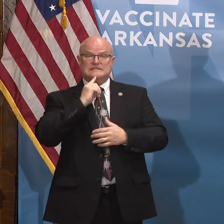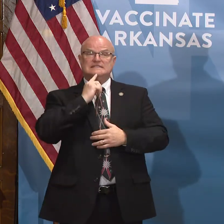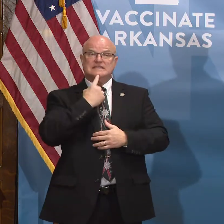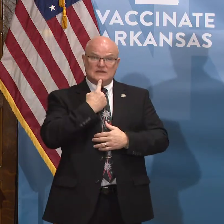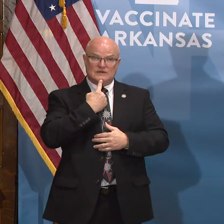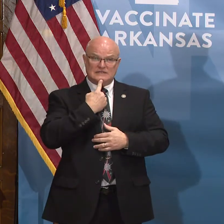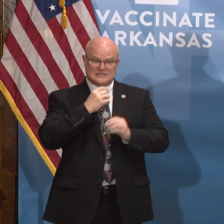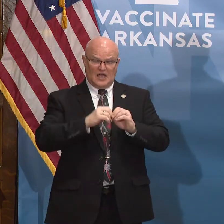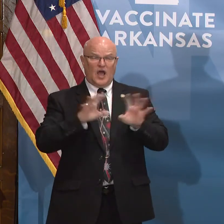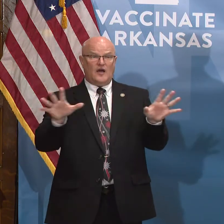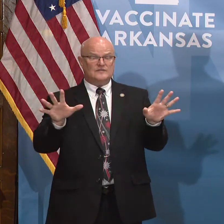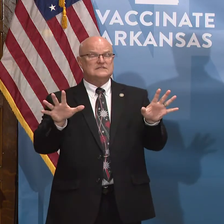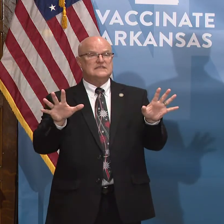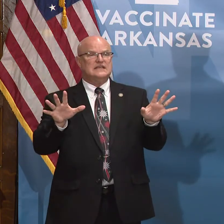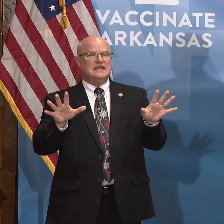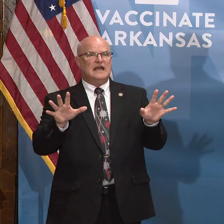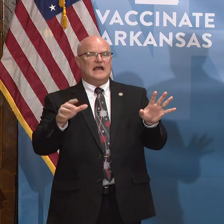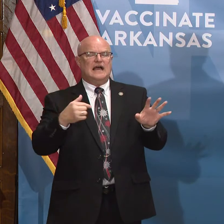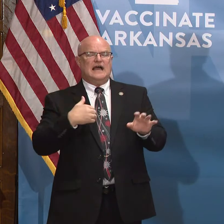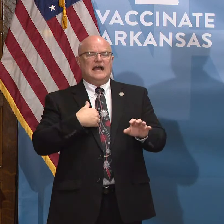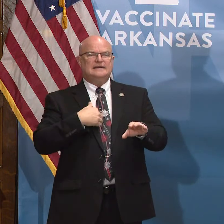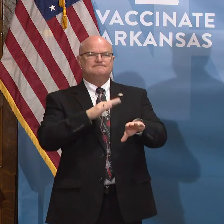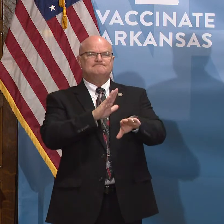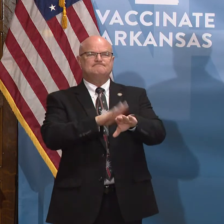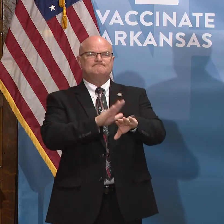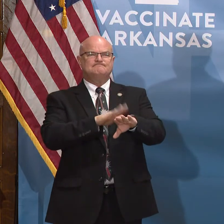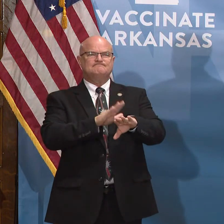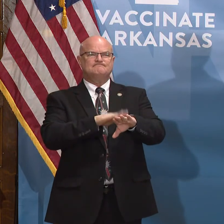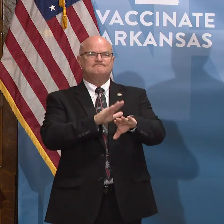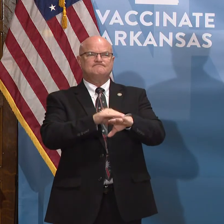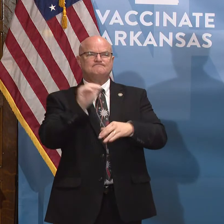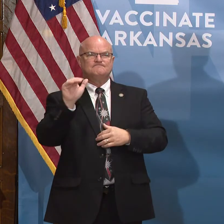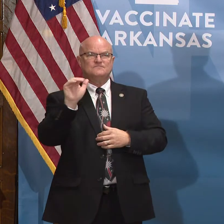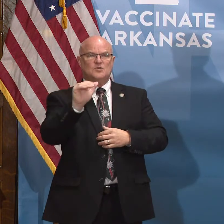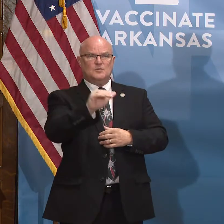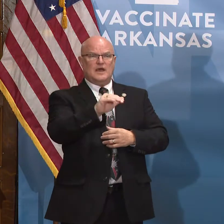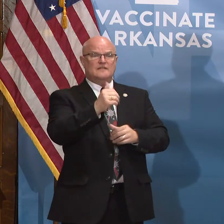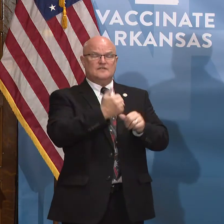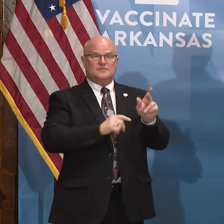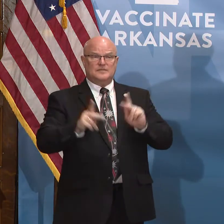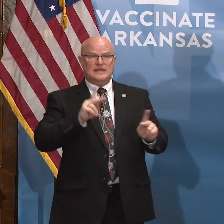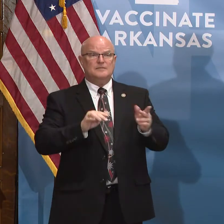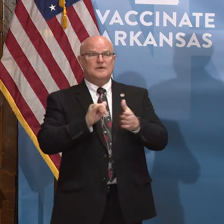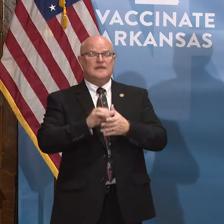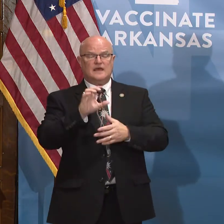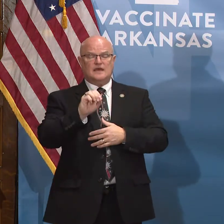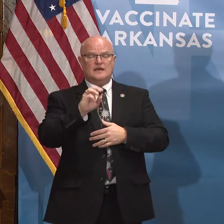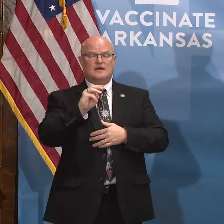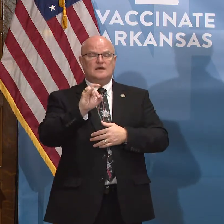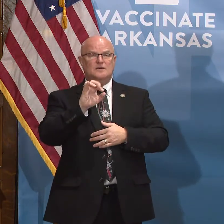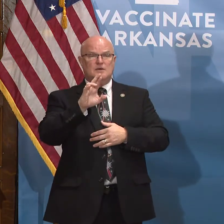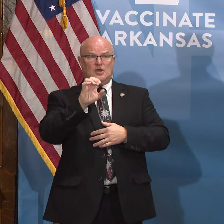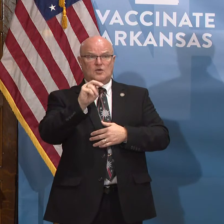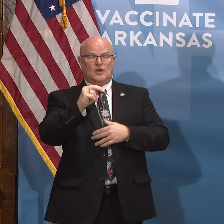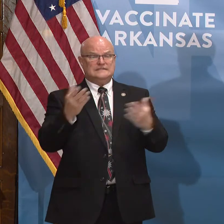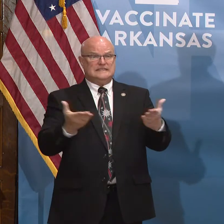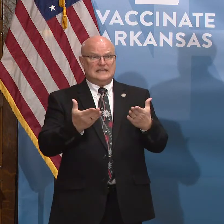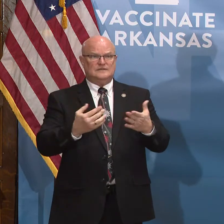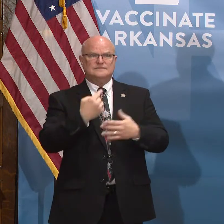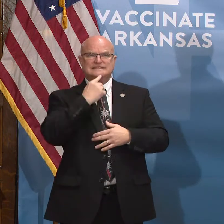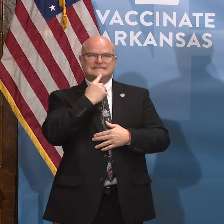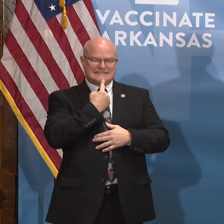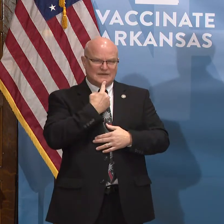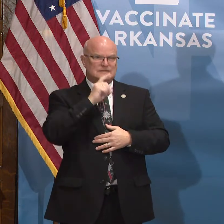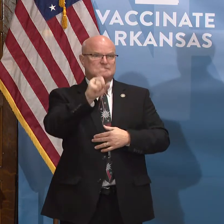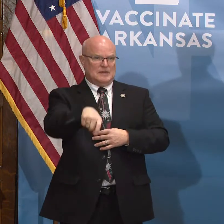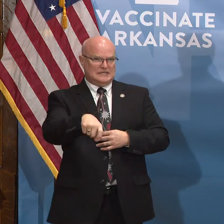seriously. Obviously, I'm sounding somewhat of a reminder bell for everyone that Omicron is here and we got to take it seriously.